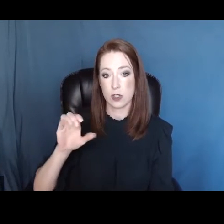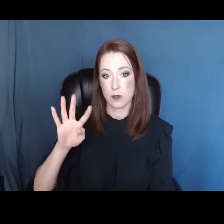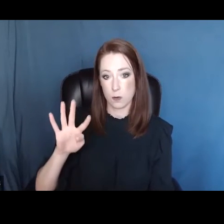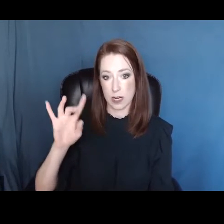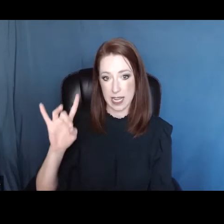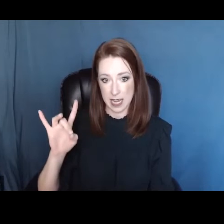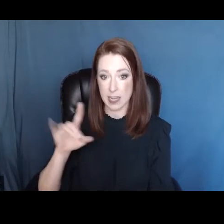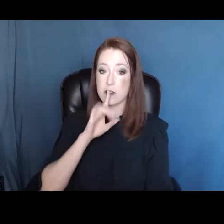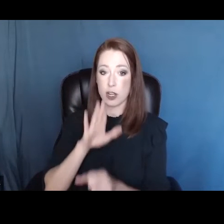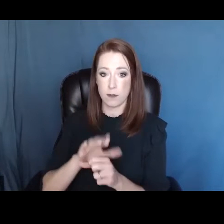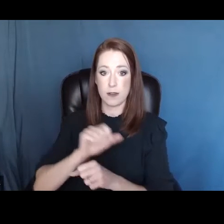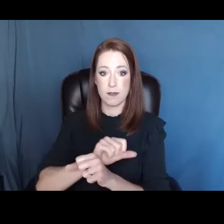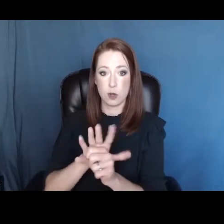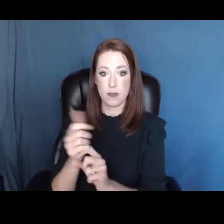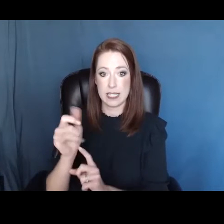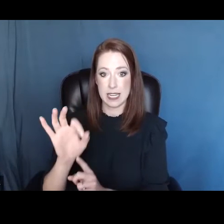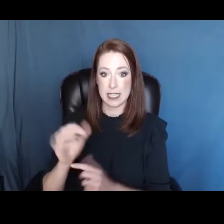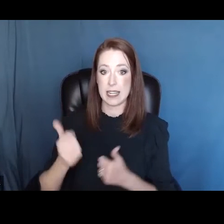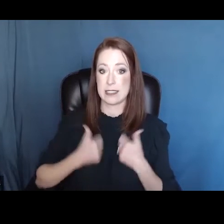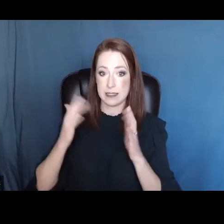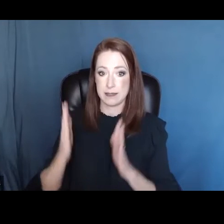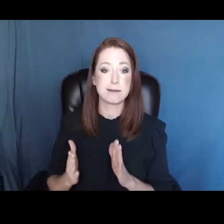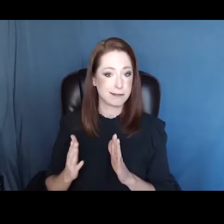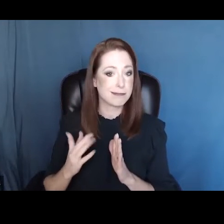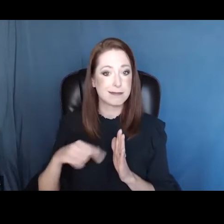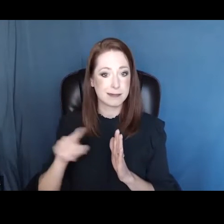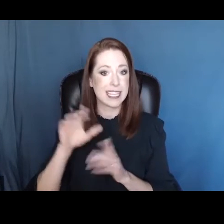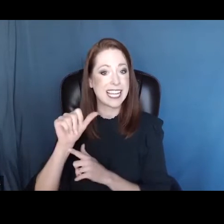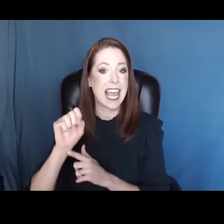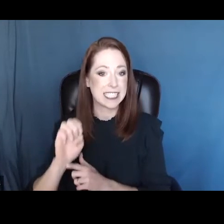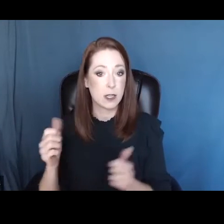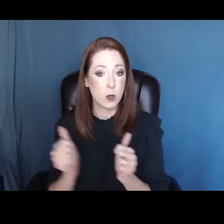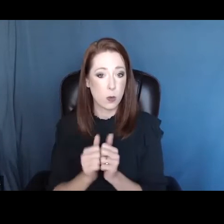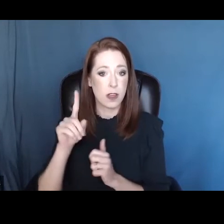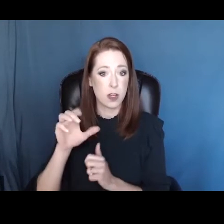706,248 confirmed COVID-19 resident cases, with